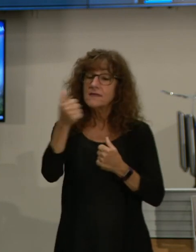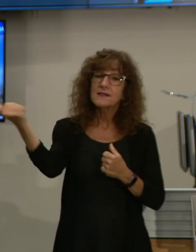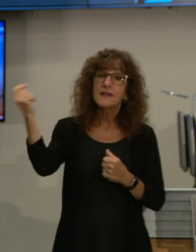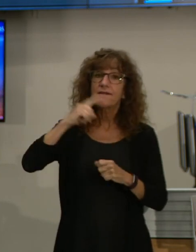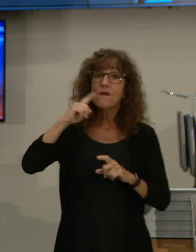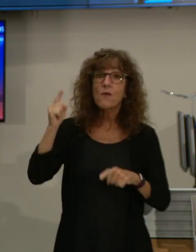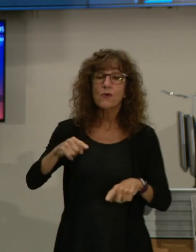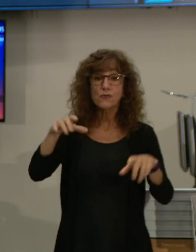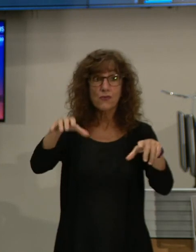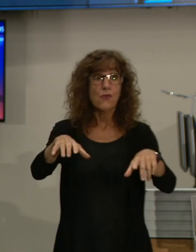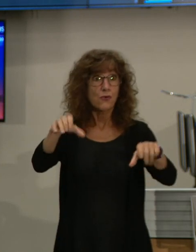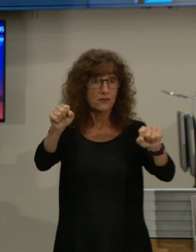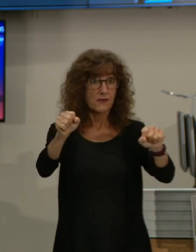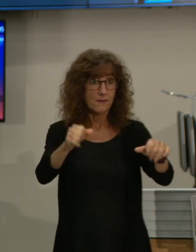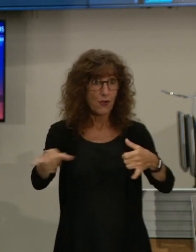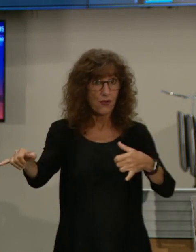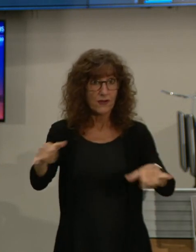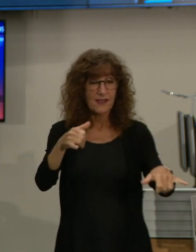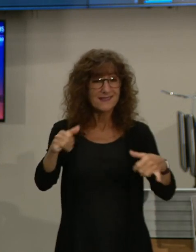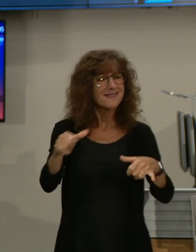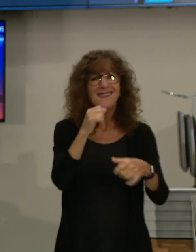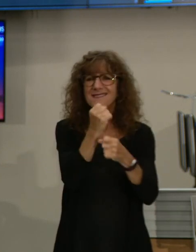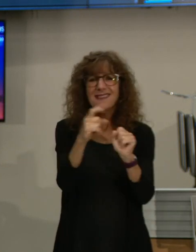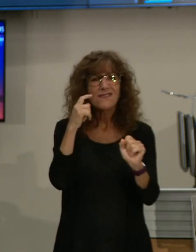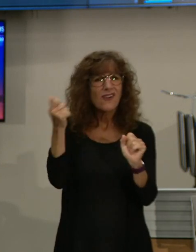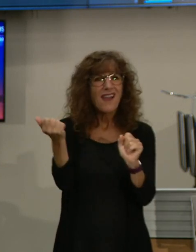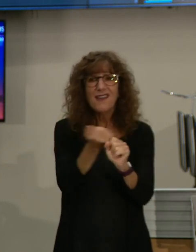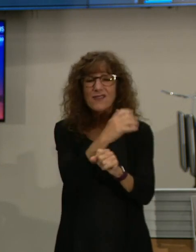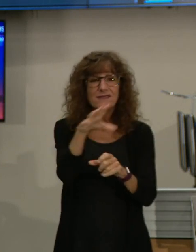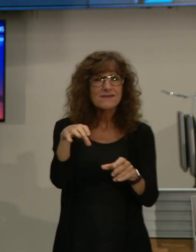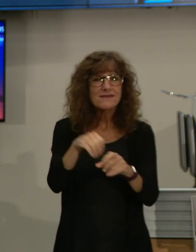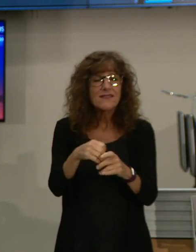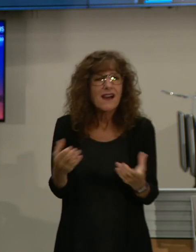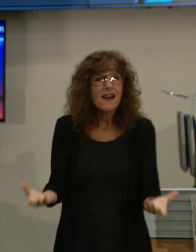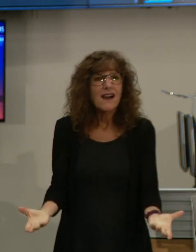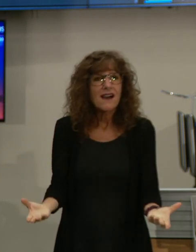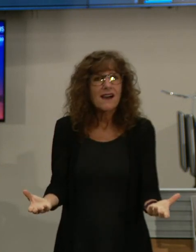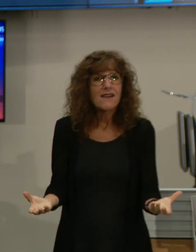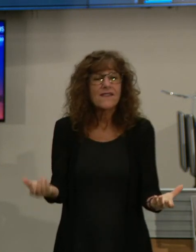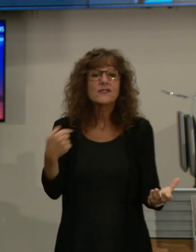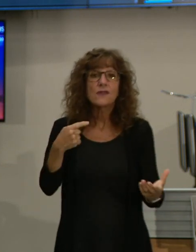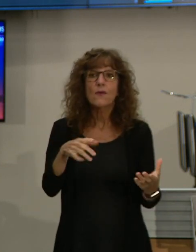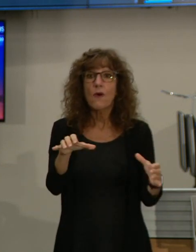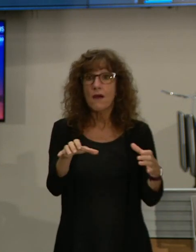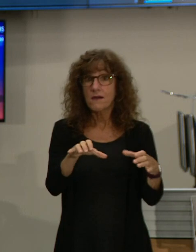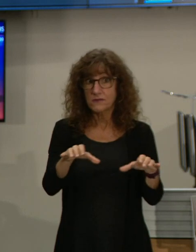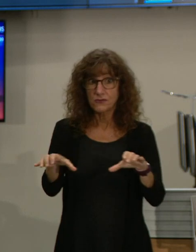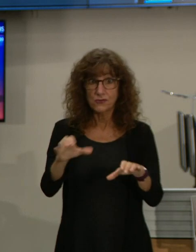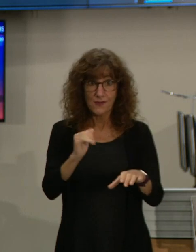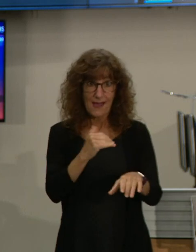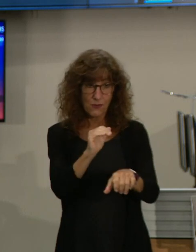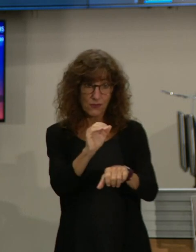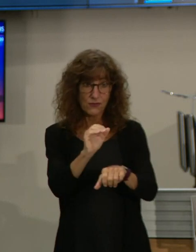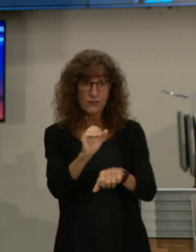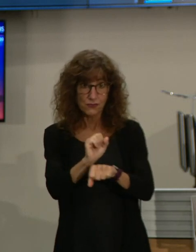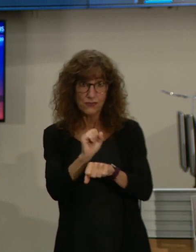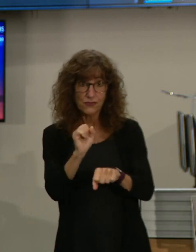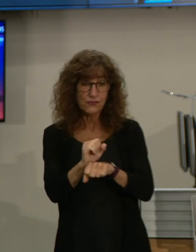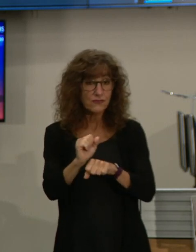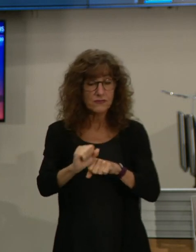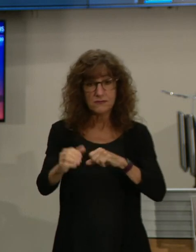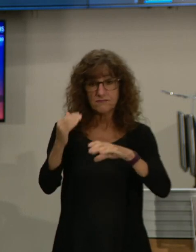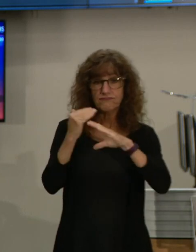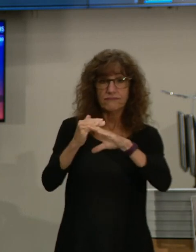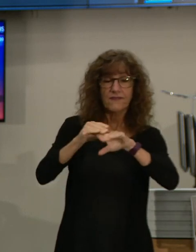parties. And the parties, again, are unsafe for everyone involved. And so we want to make sure that we are doing our part not to allow the spread to happen.